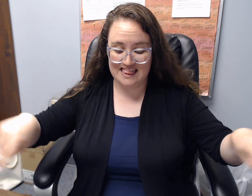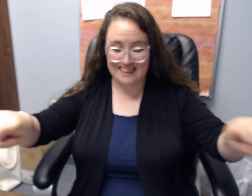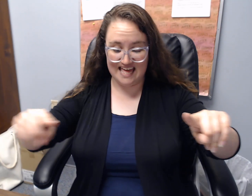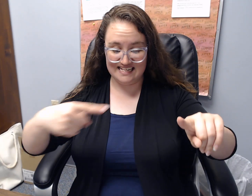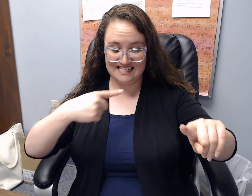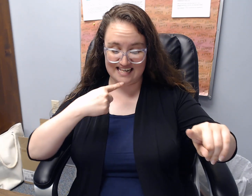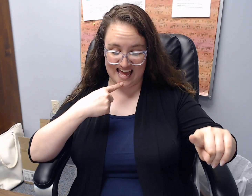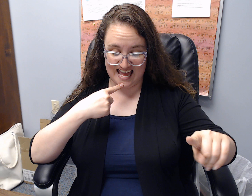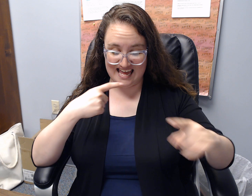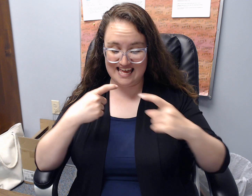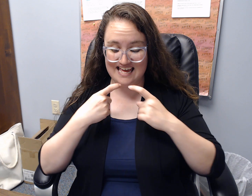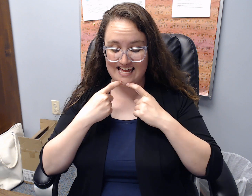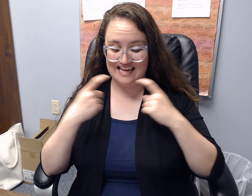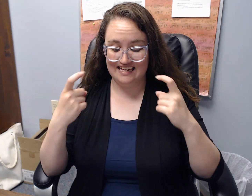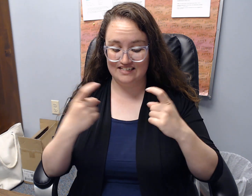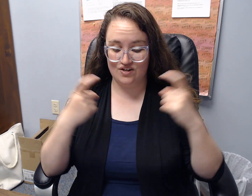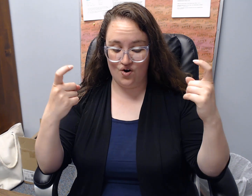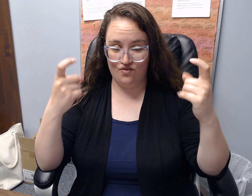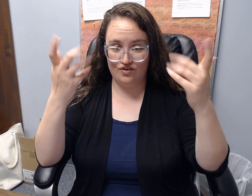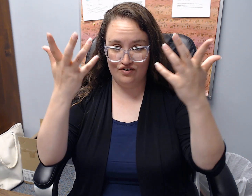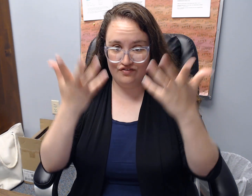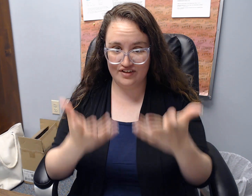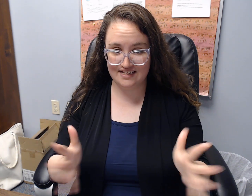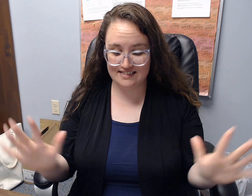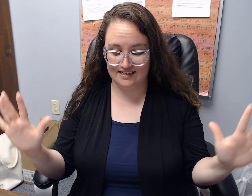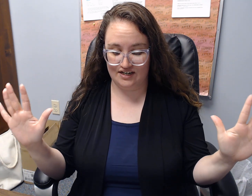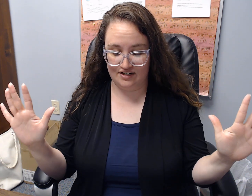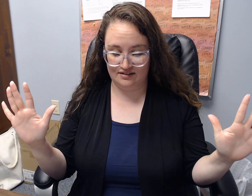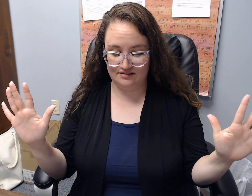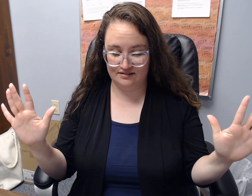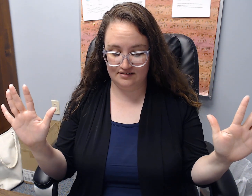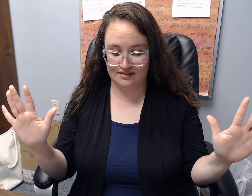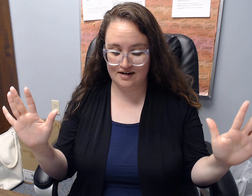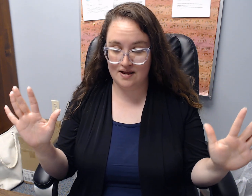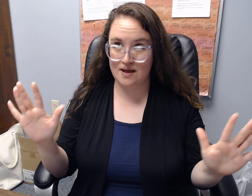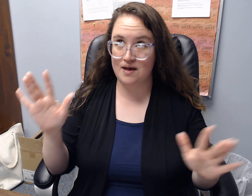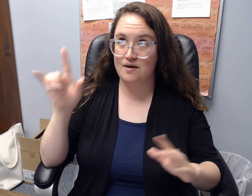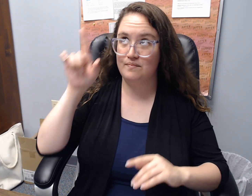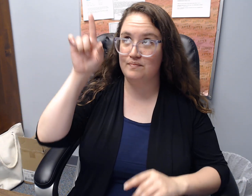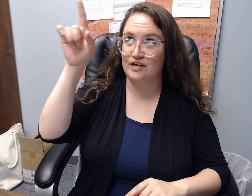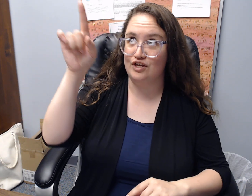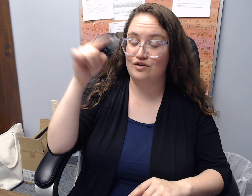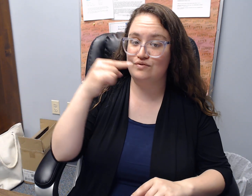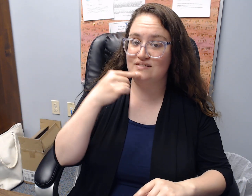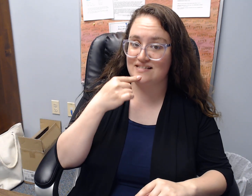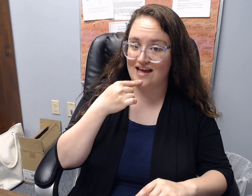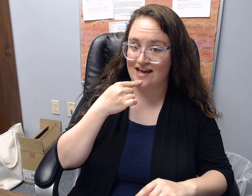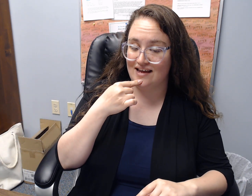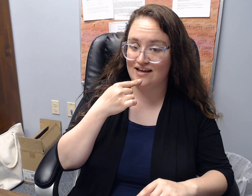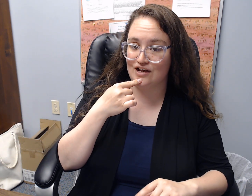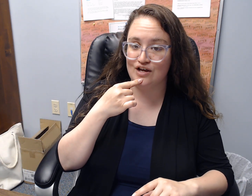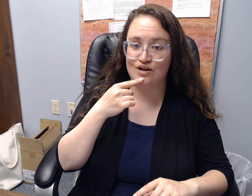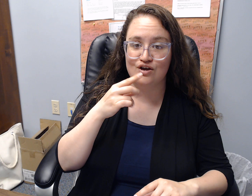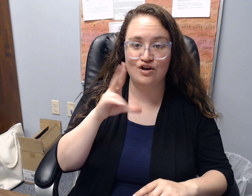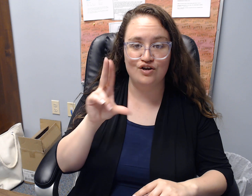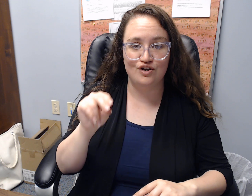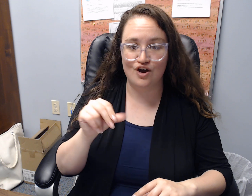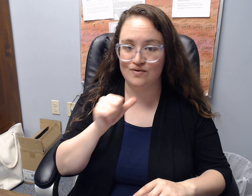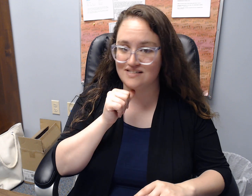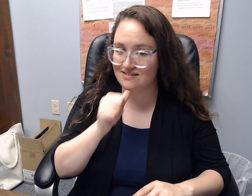They say it's over for the sinner, but you say, no it's